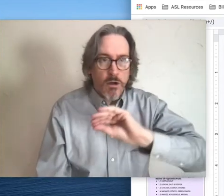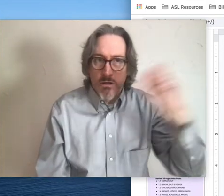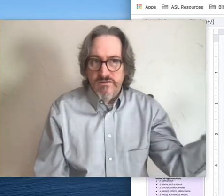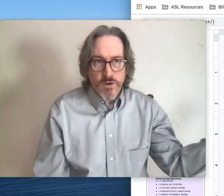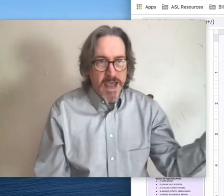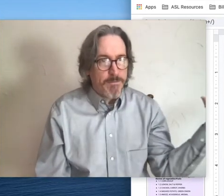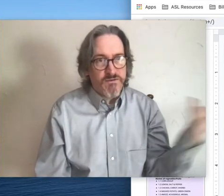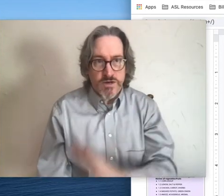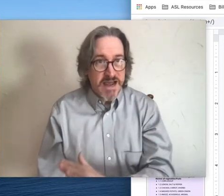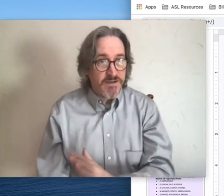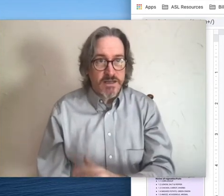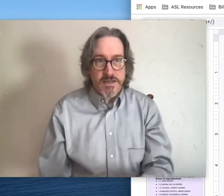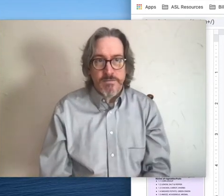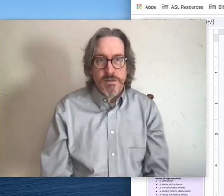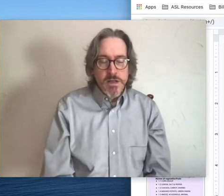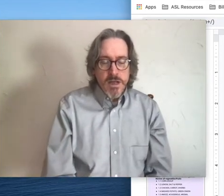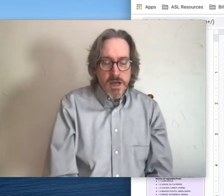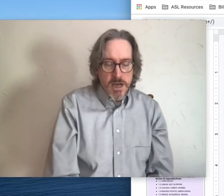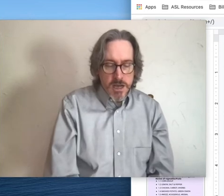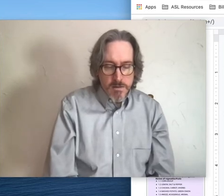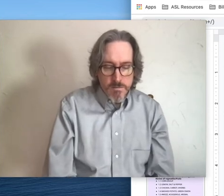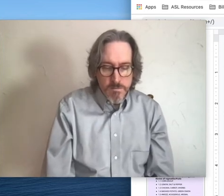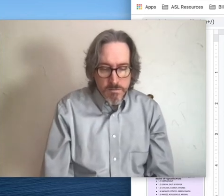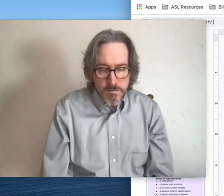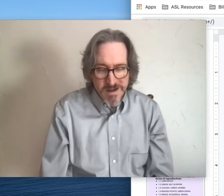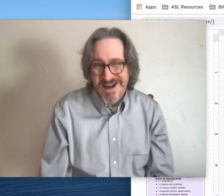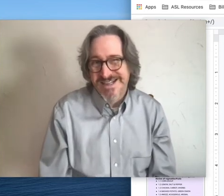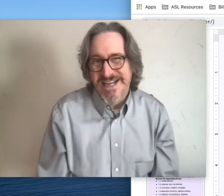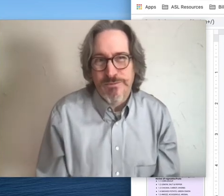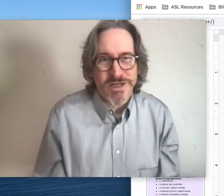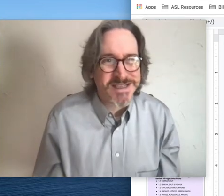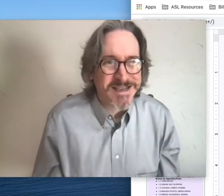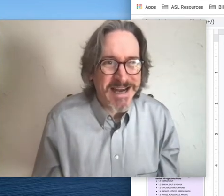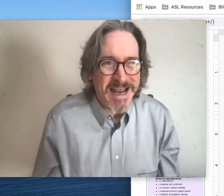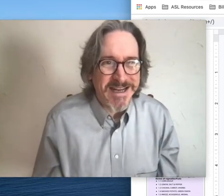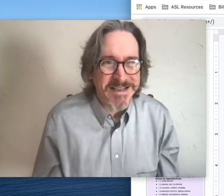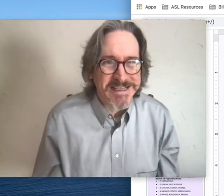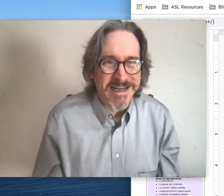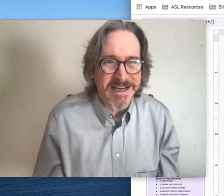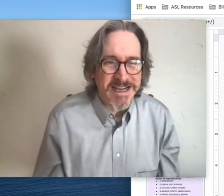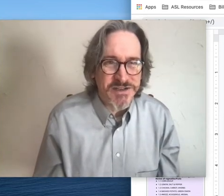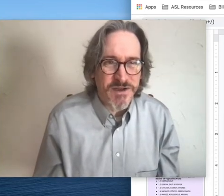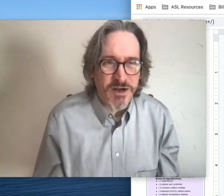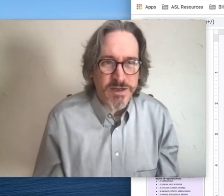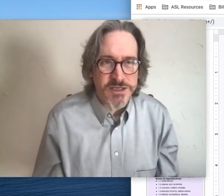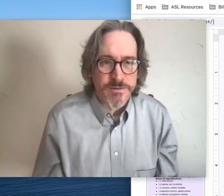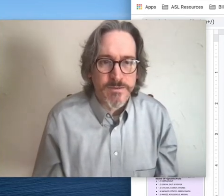Review all the vocab before diving into them. And I'd say keep what's the sign handy on the side